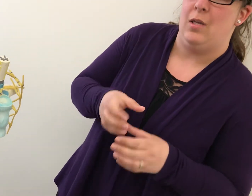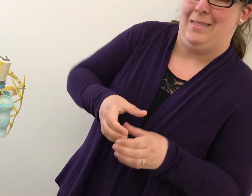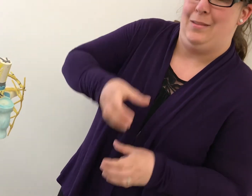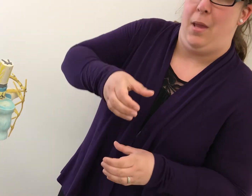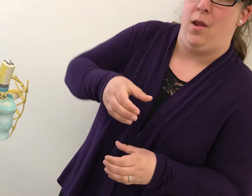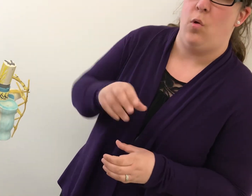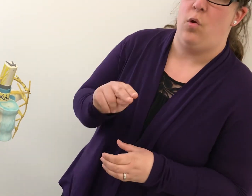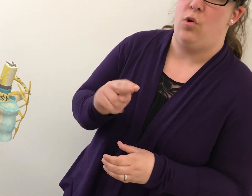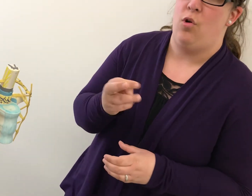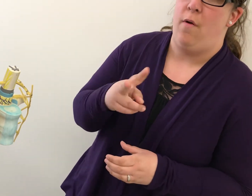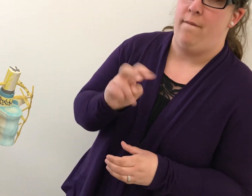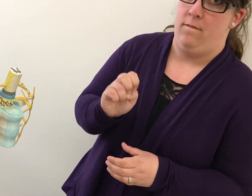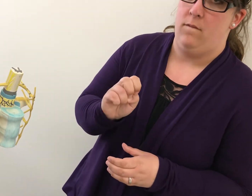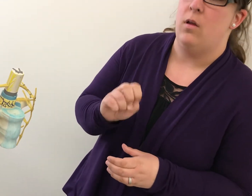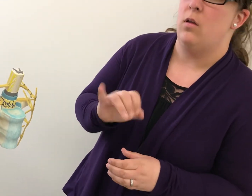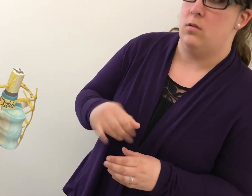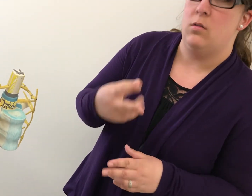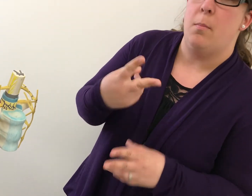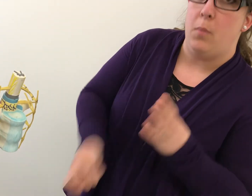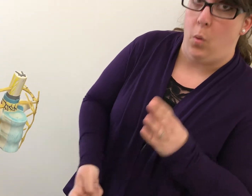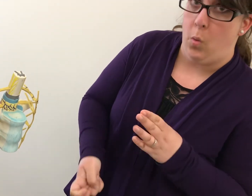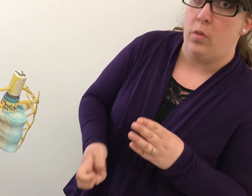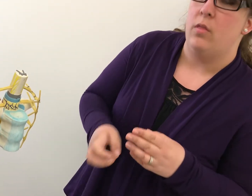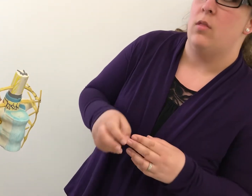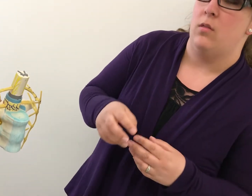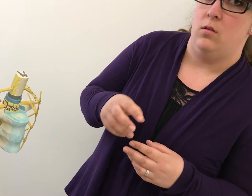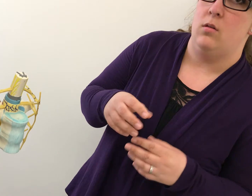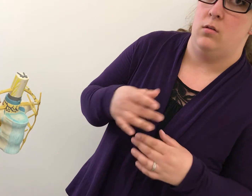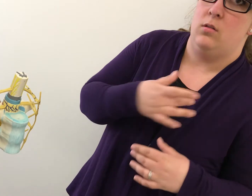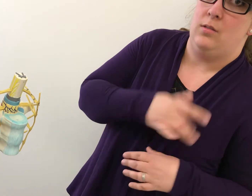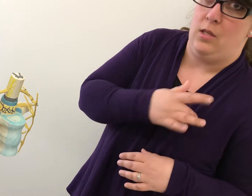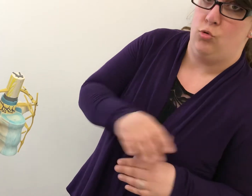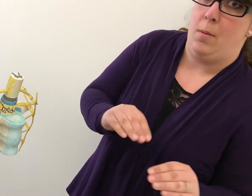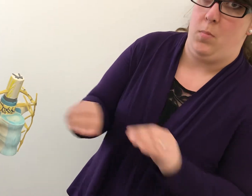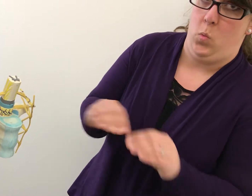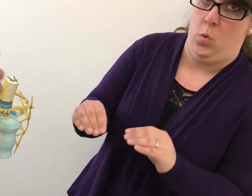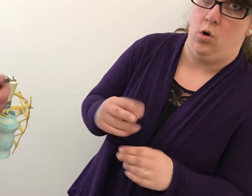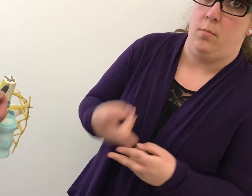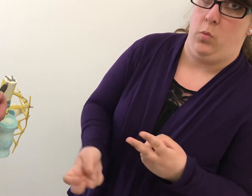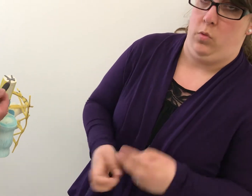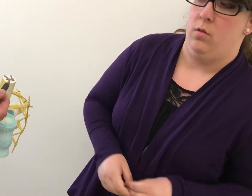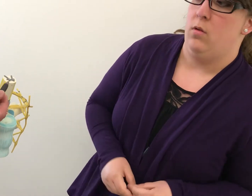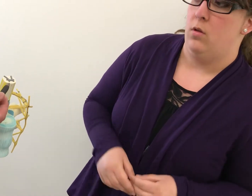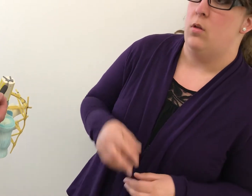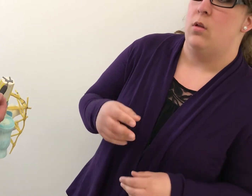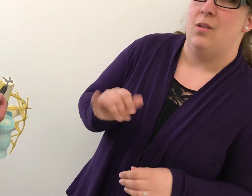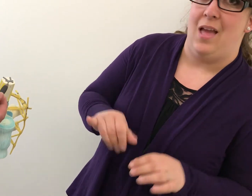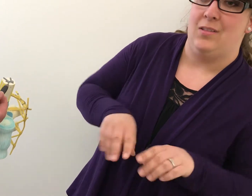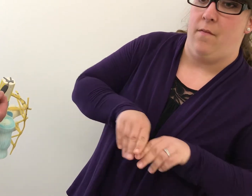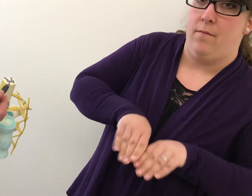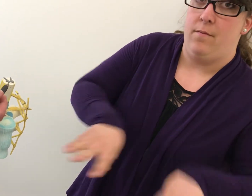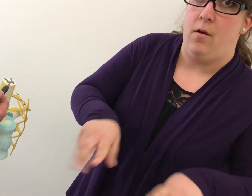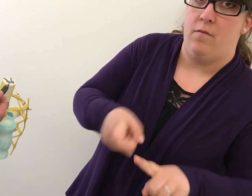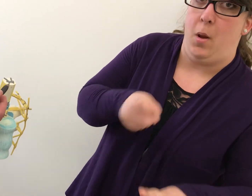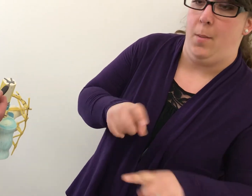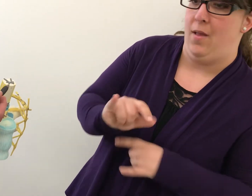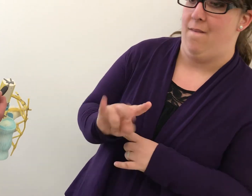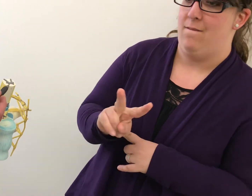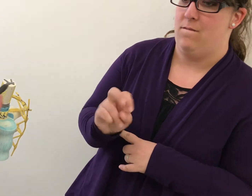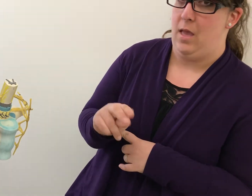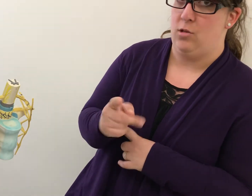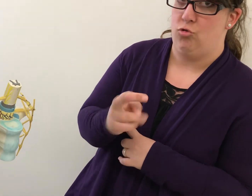contain both motor and sensory fibers. Those motor fibers are exiting from the ventral horn,